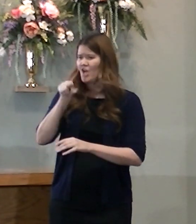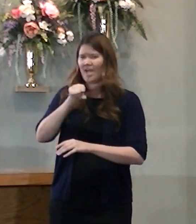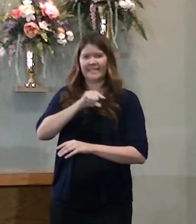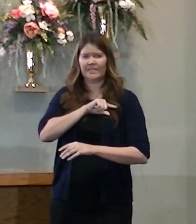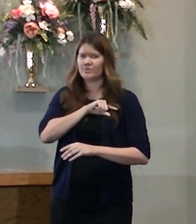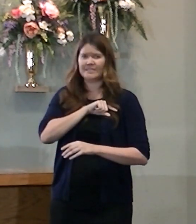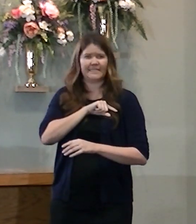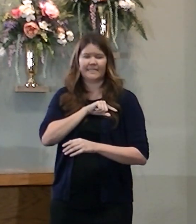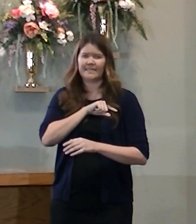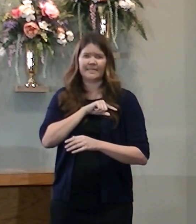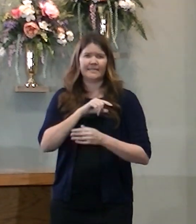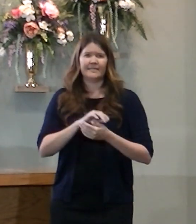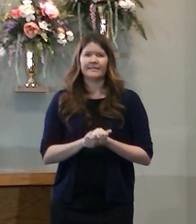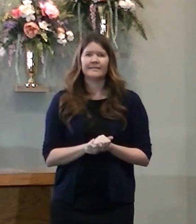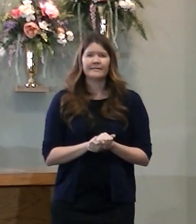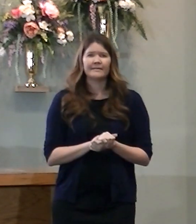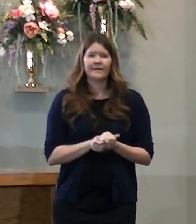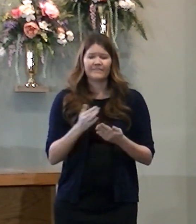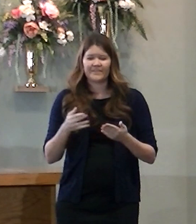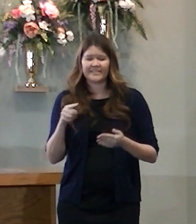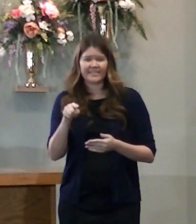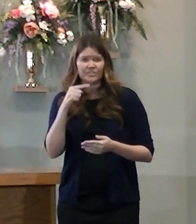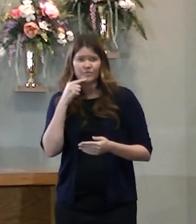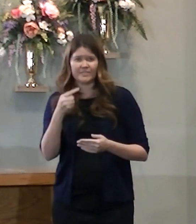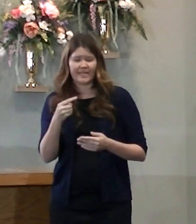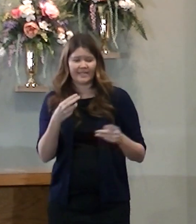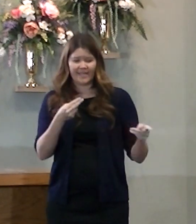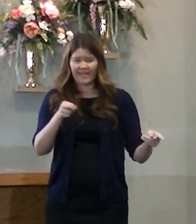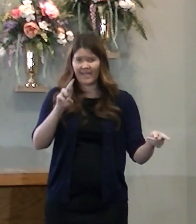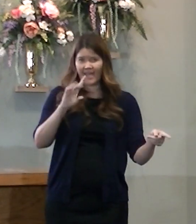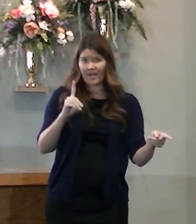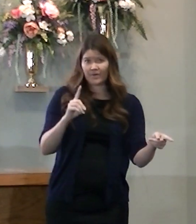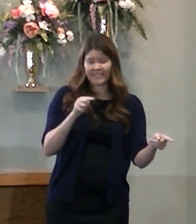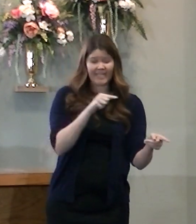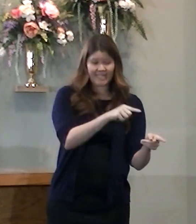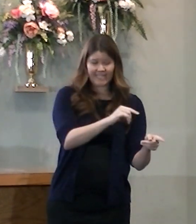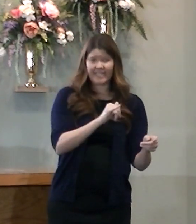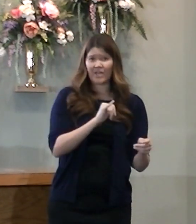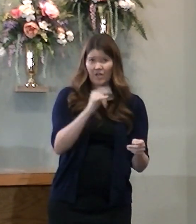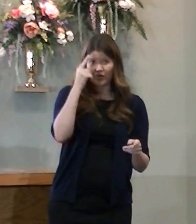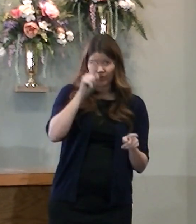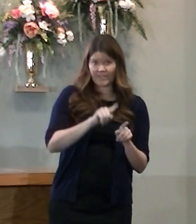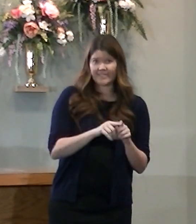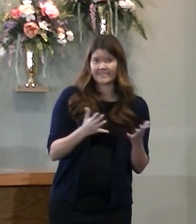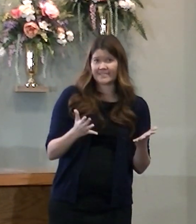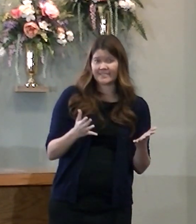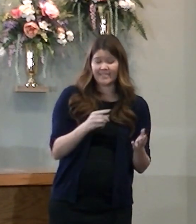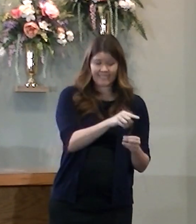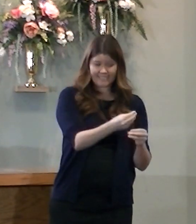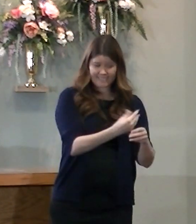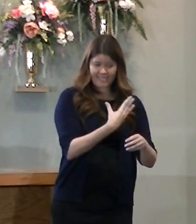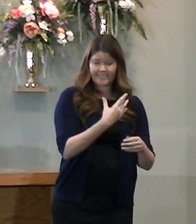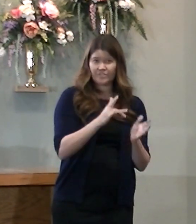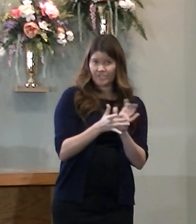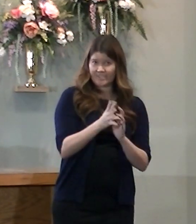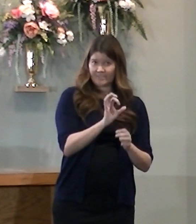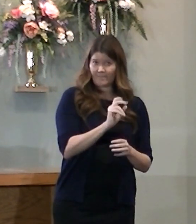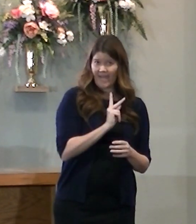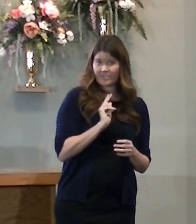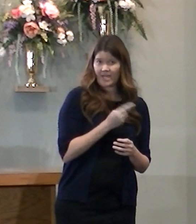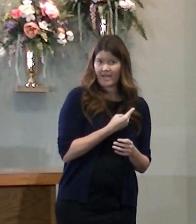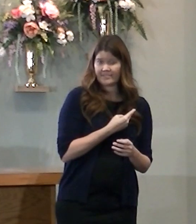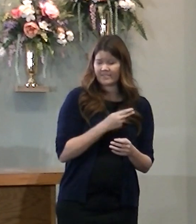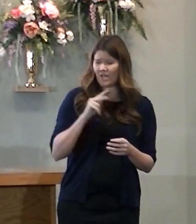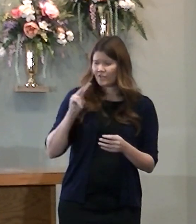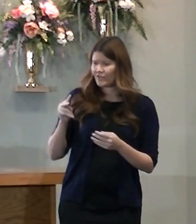charges against him. Neither did Herod, for he sent him back to us. Look, nothing deserving death